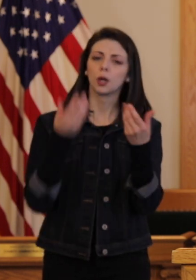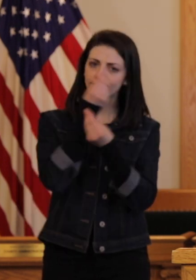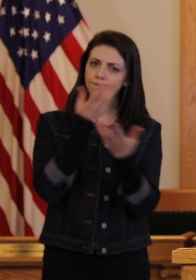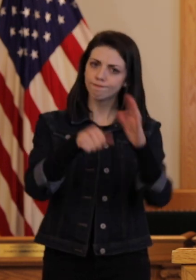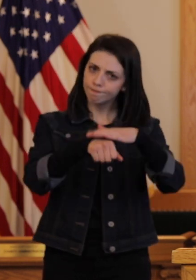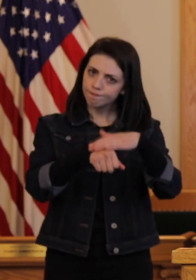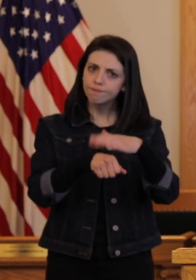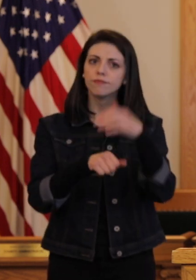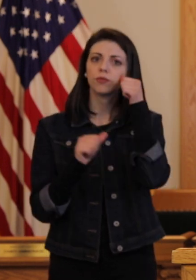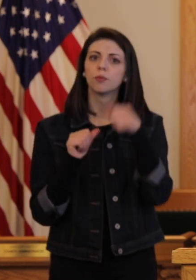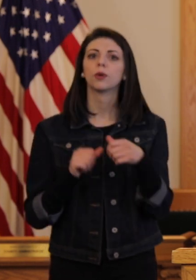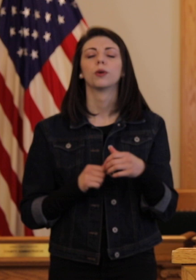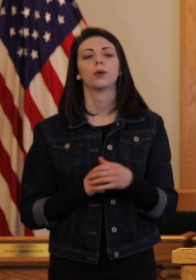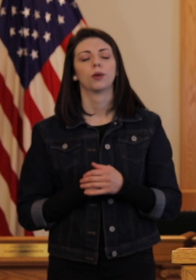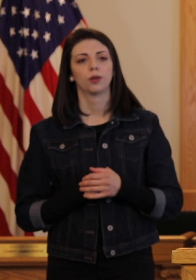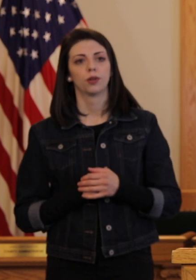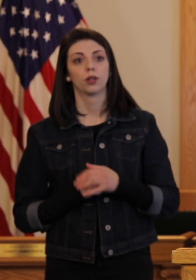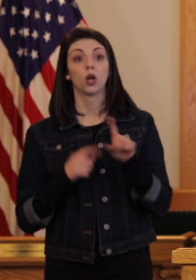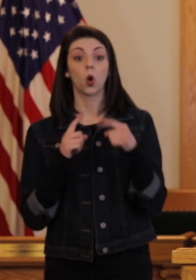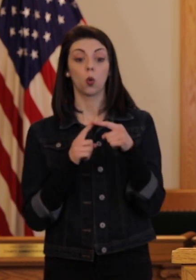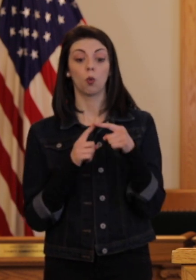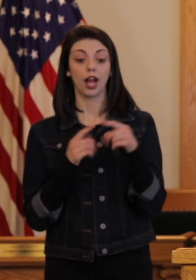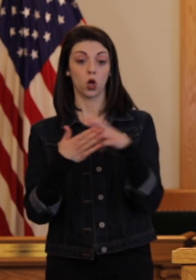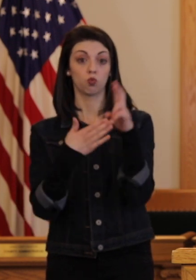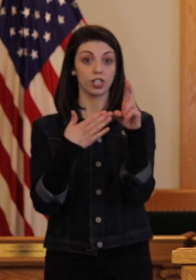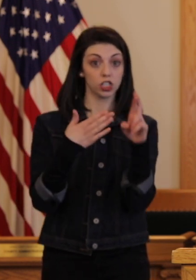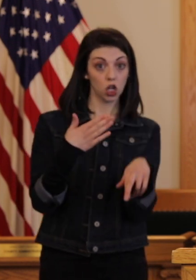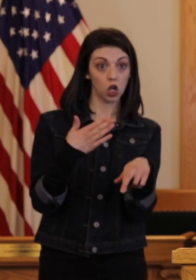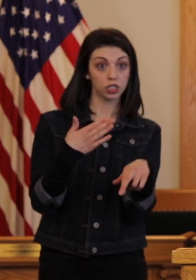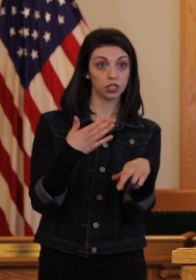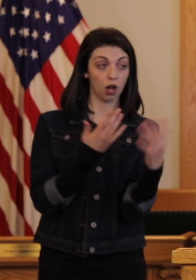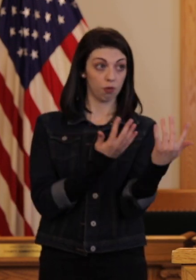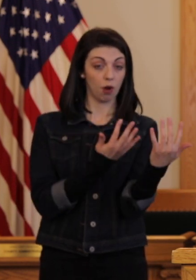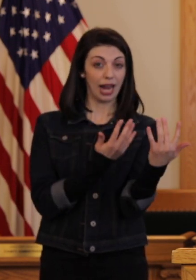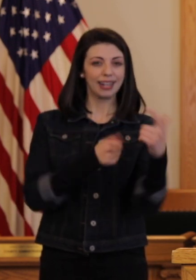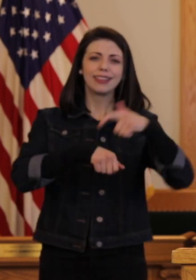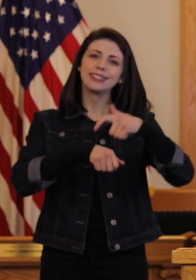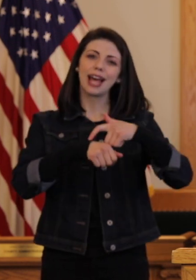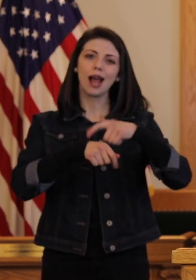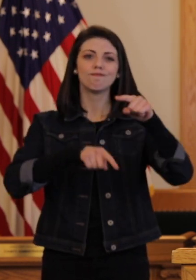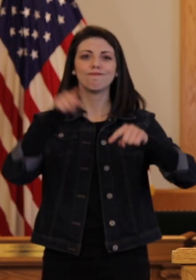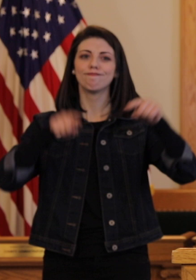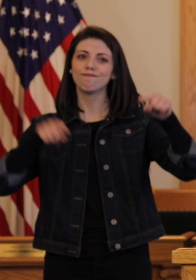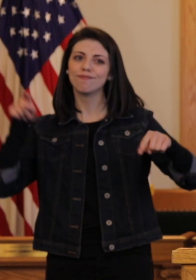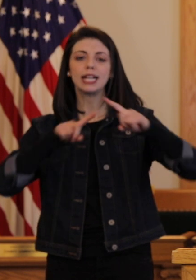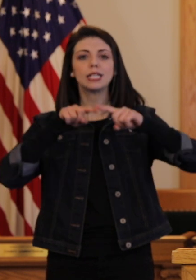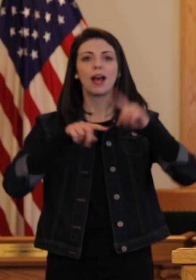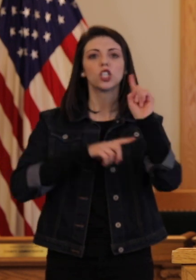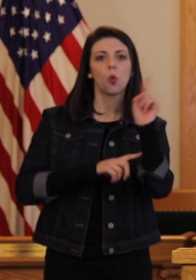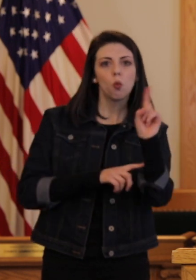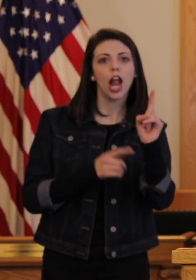remind folks that when results are coming in, the times do vary a little bit depending on where the test